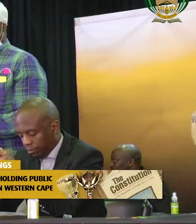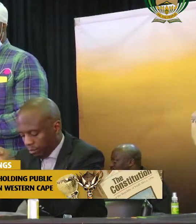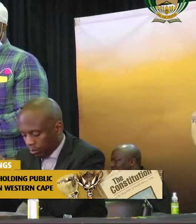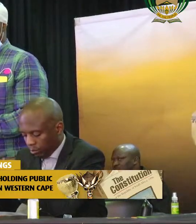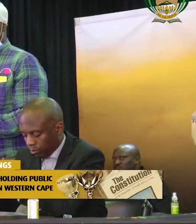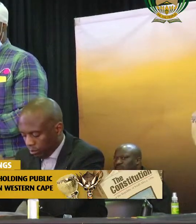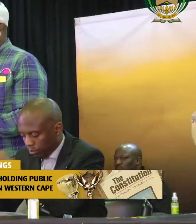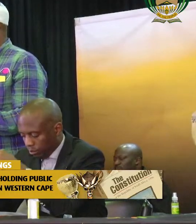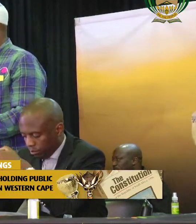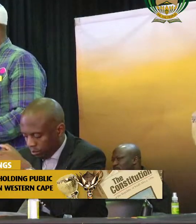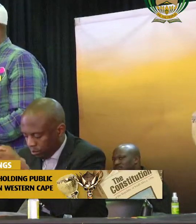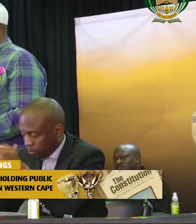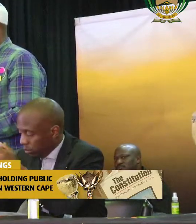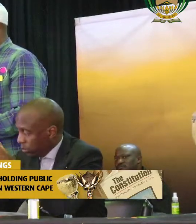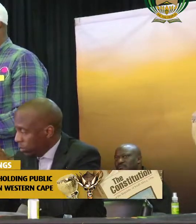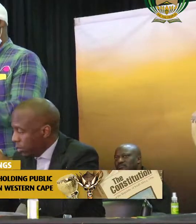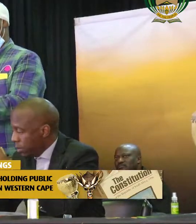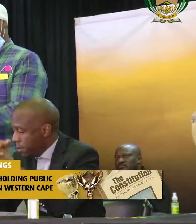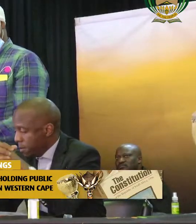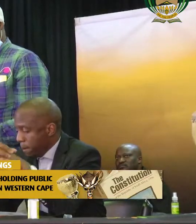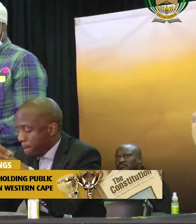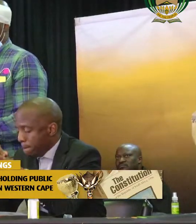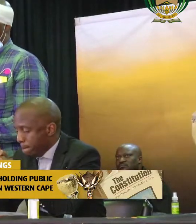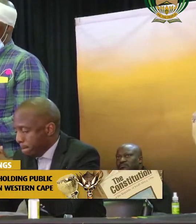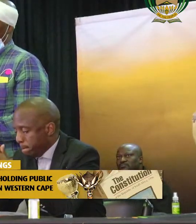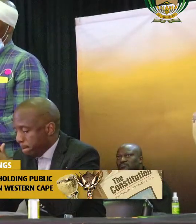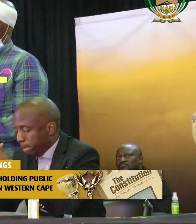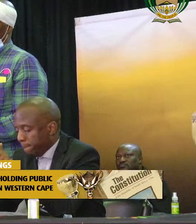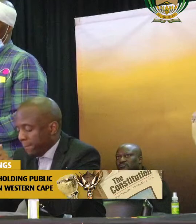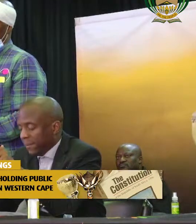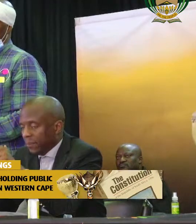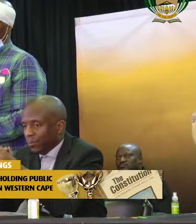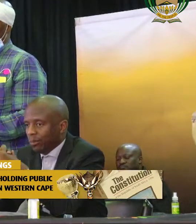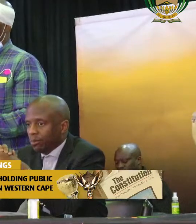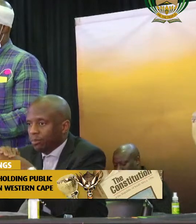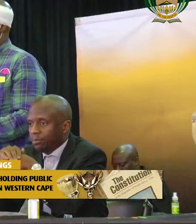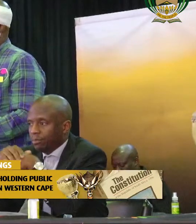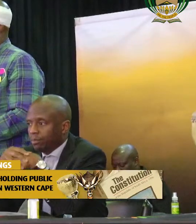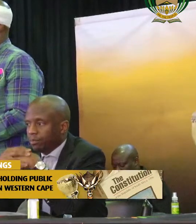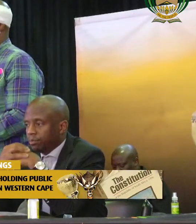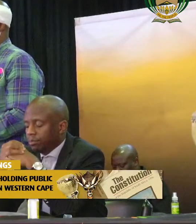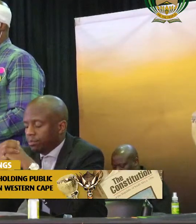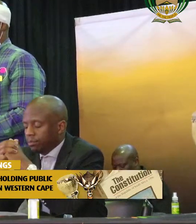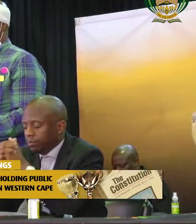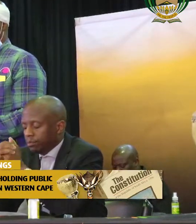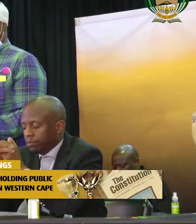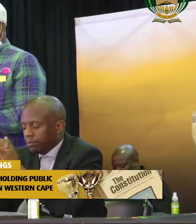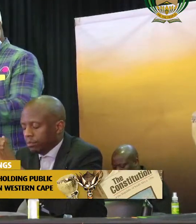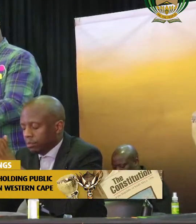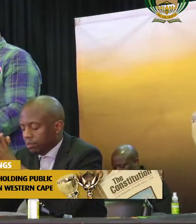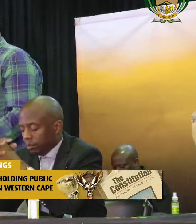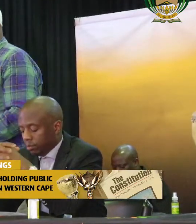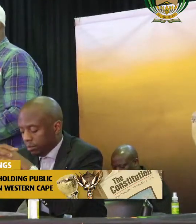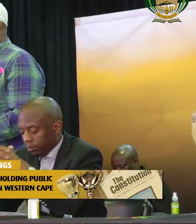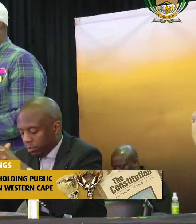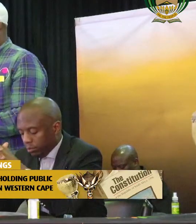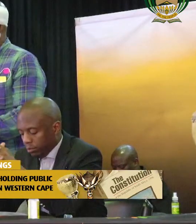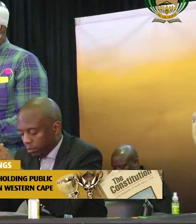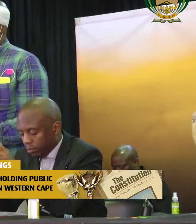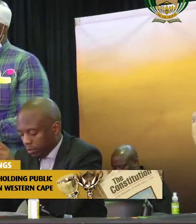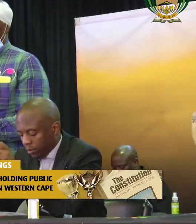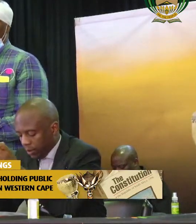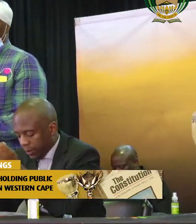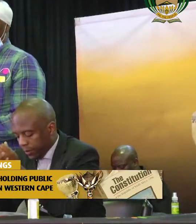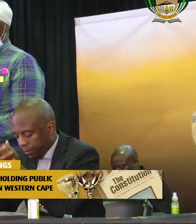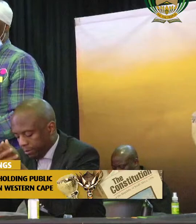the public hearings that you attended today. We want to appreciate for taking time, coming